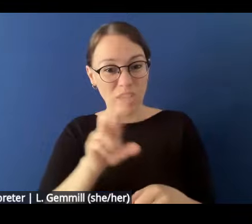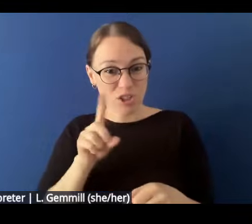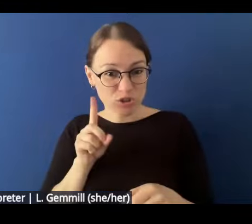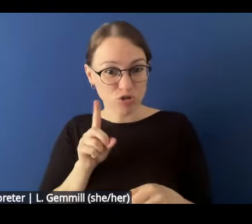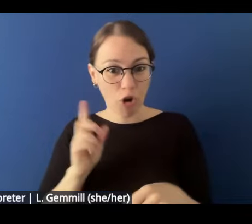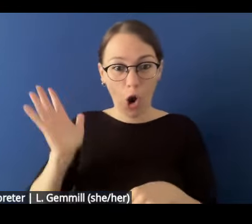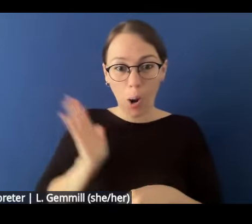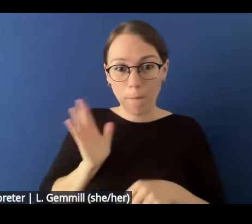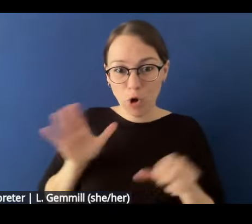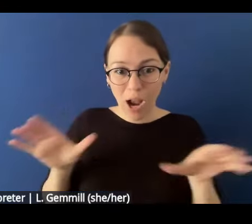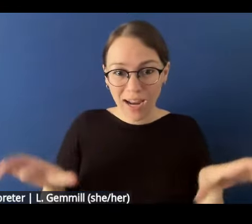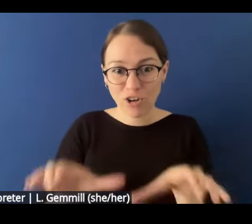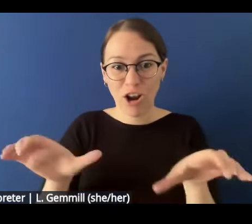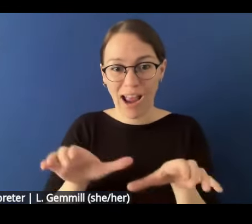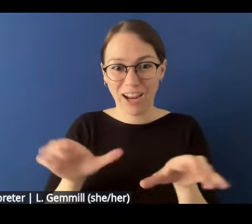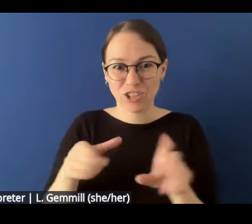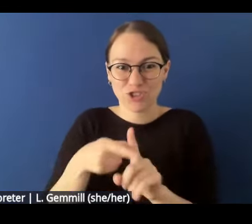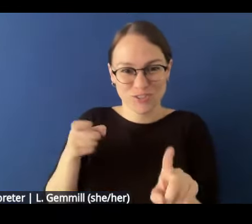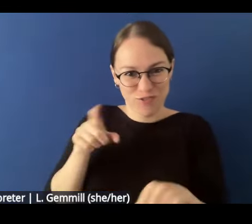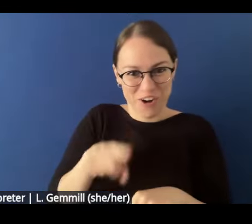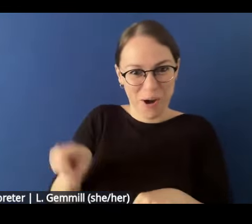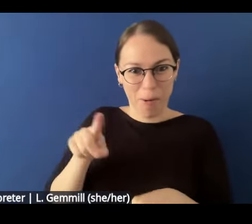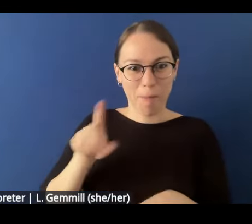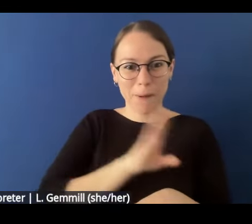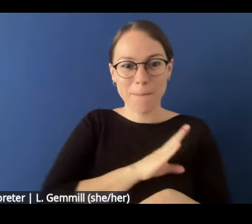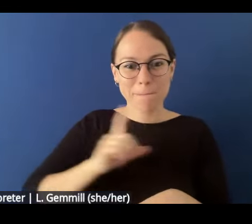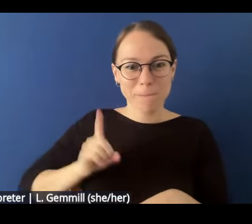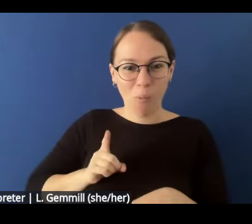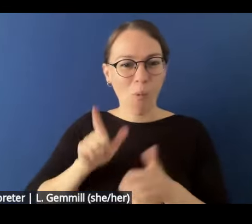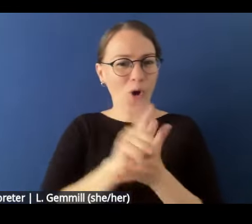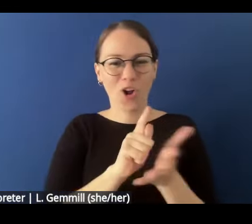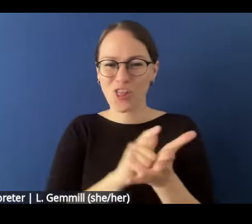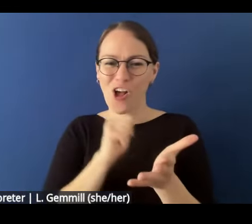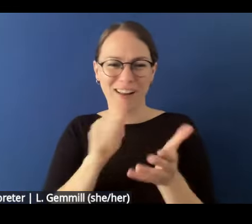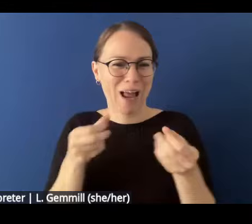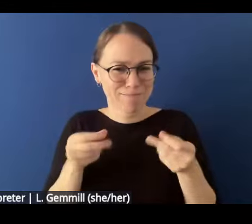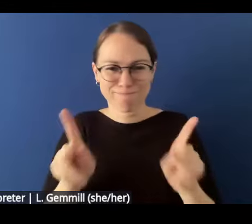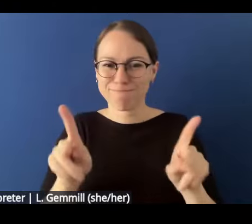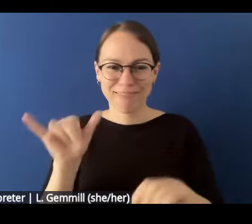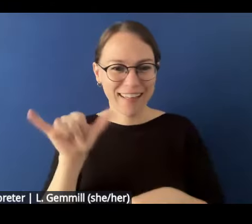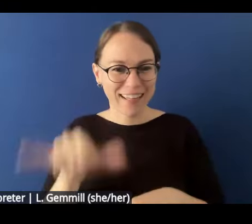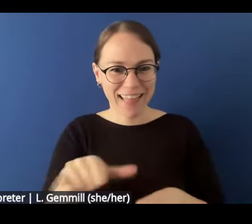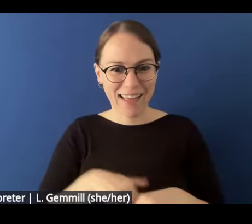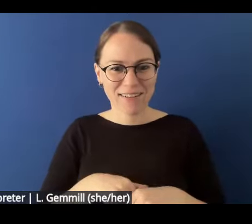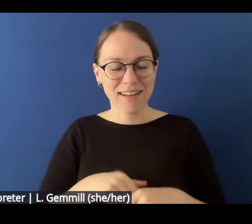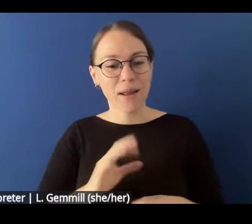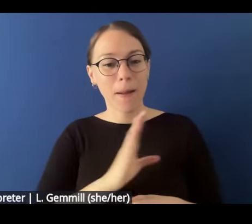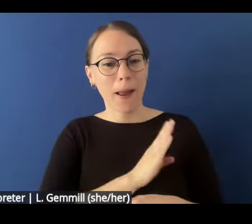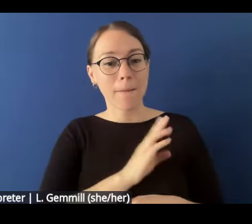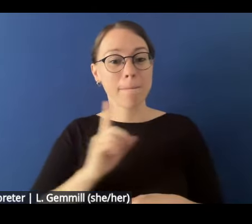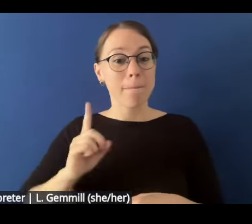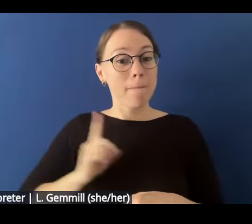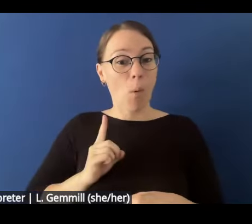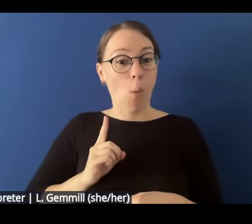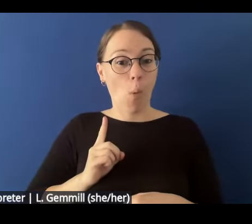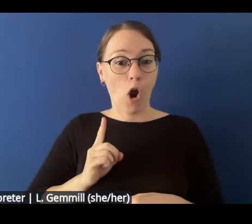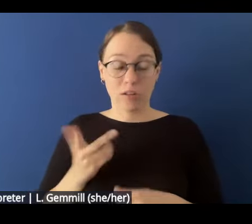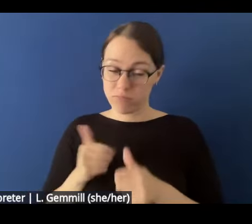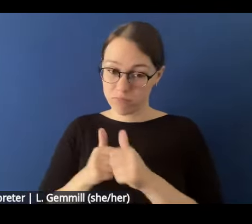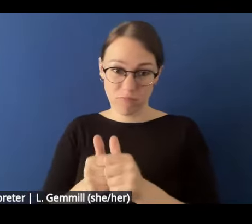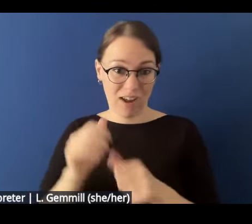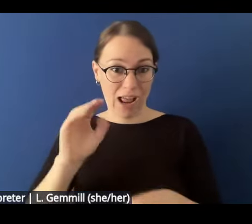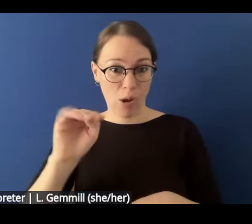statute that authorizes the board to rescind a prior approval. And the board, as Michigan case law makes clear,